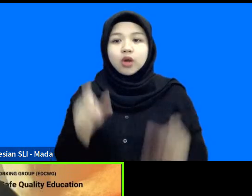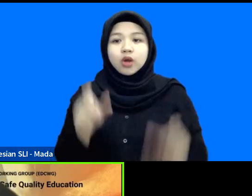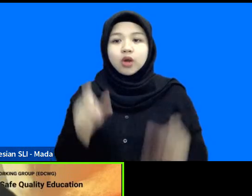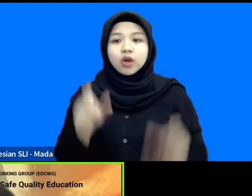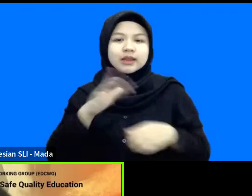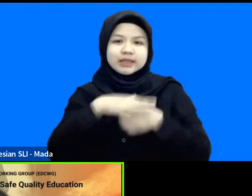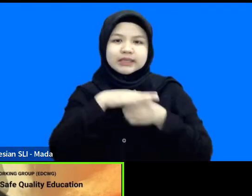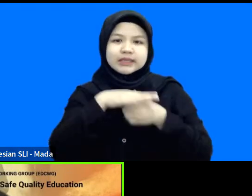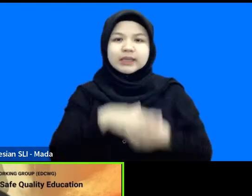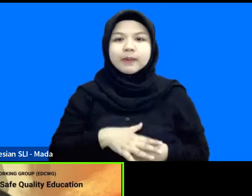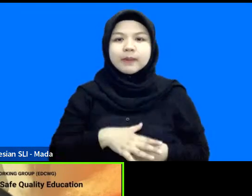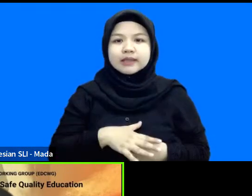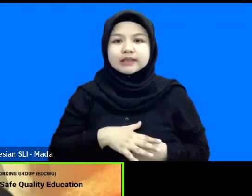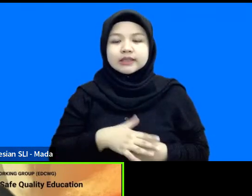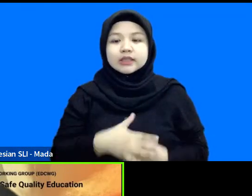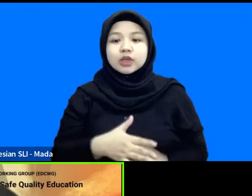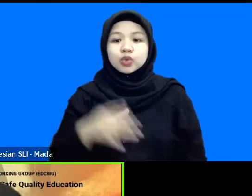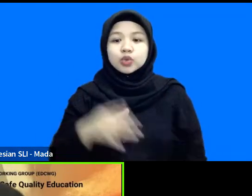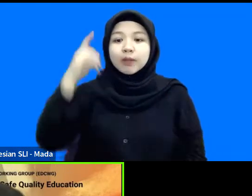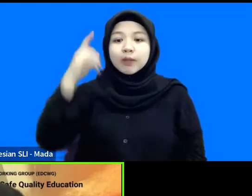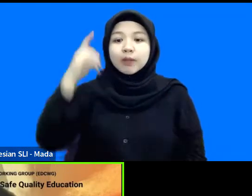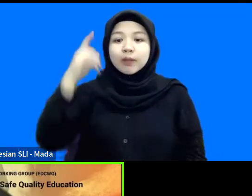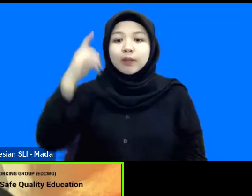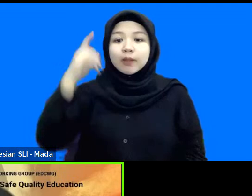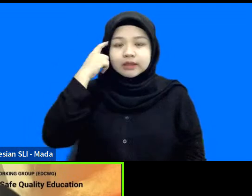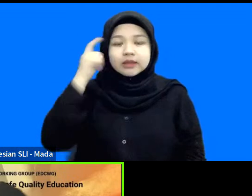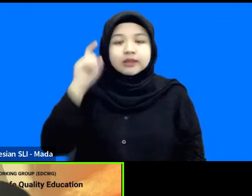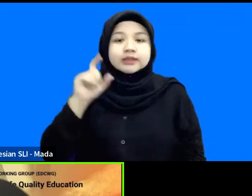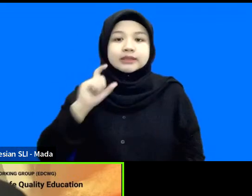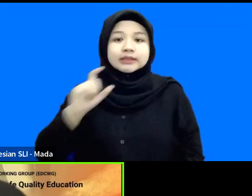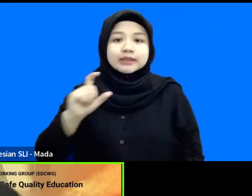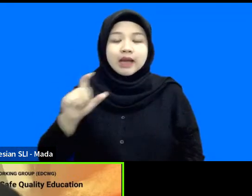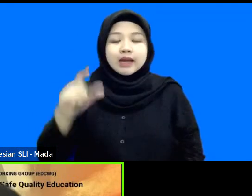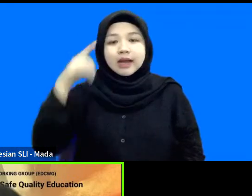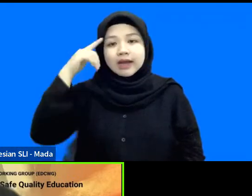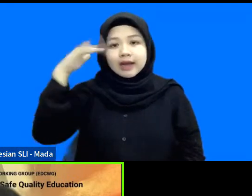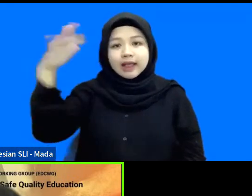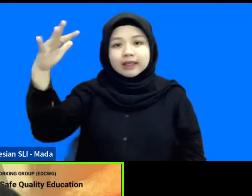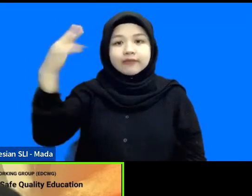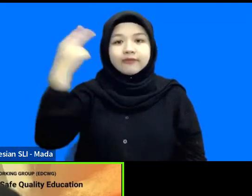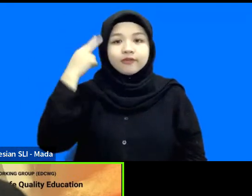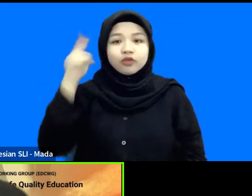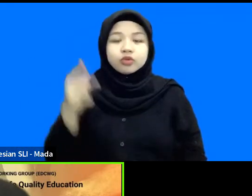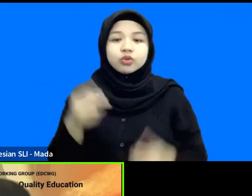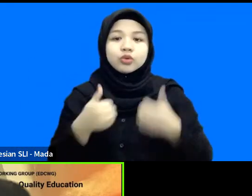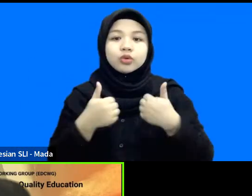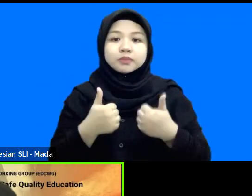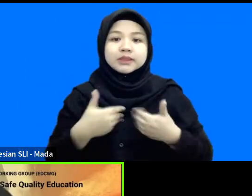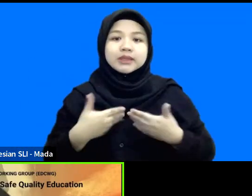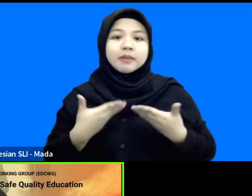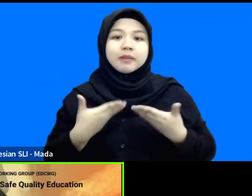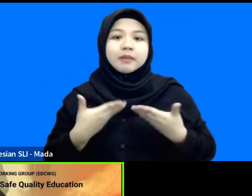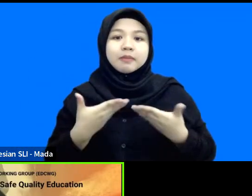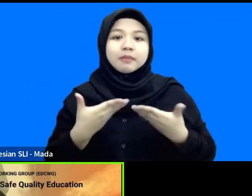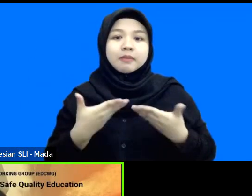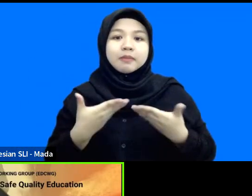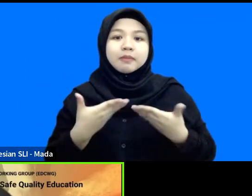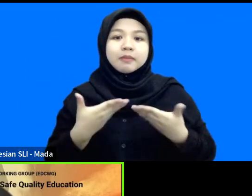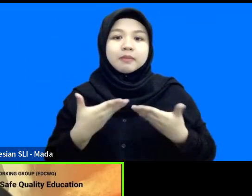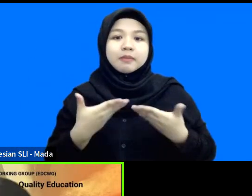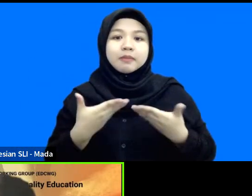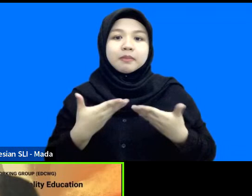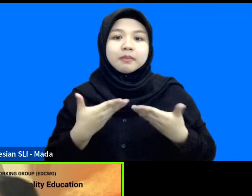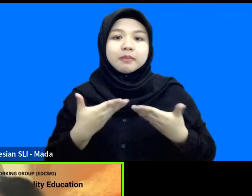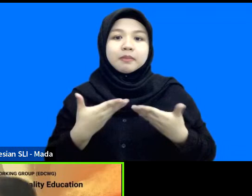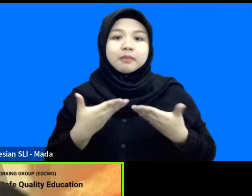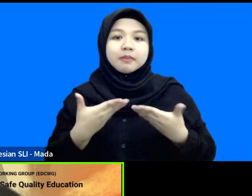that happen. So we need to think out of the box, because, you know, COVID-19 pandemic has just given us another proof that old ways don't always